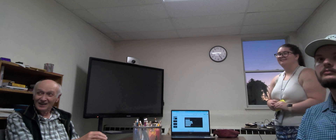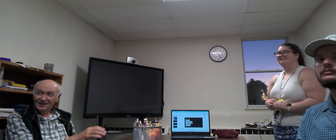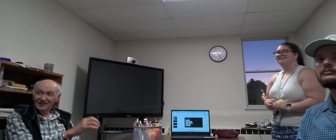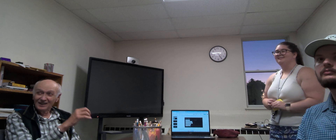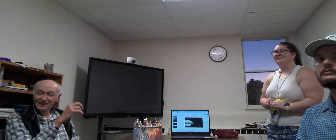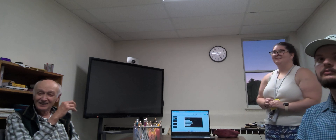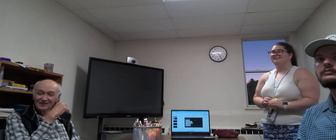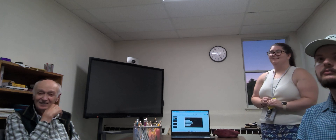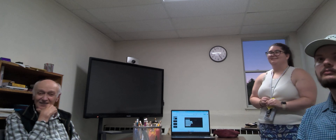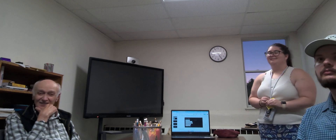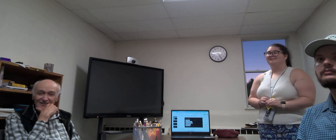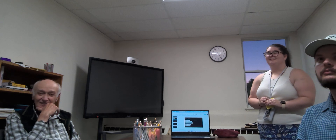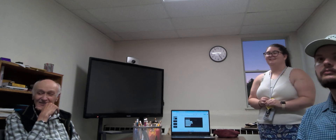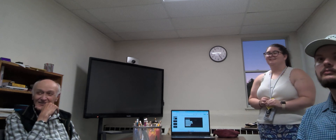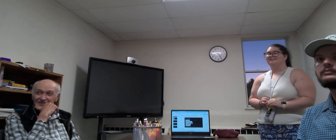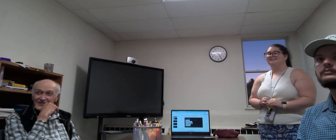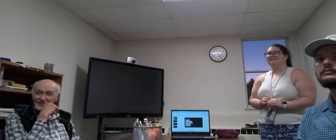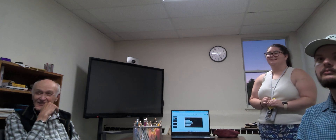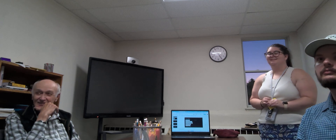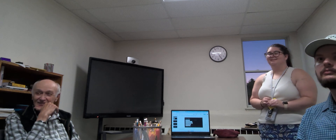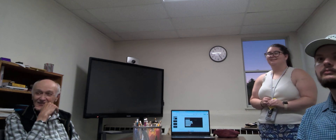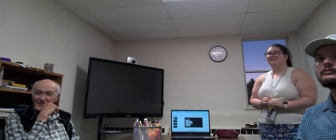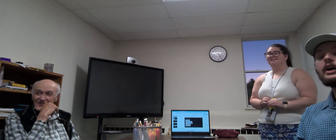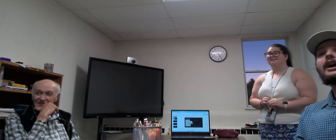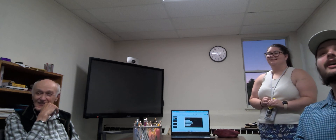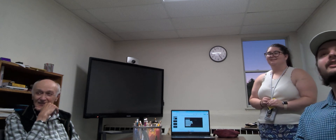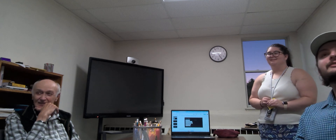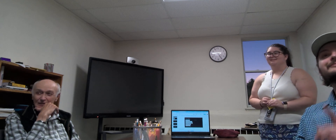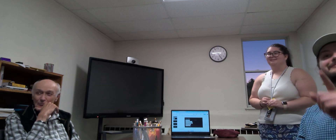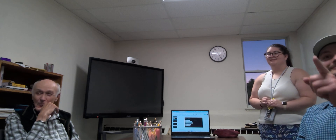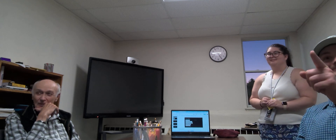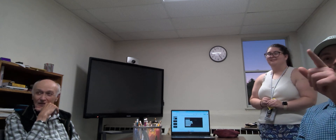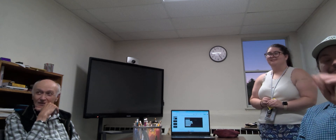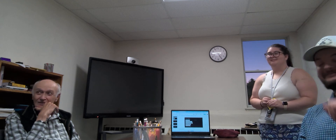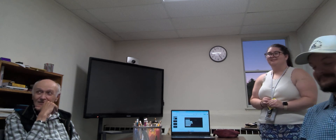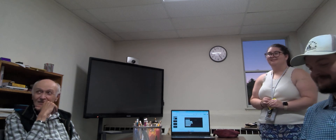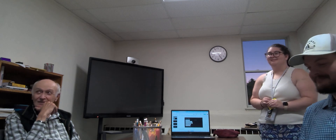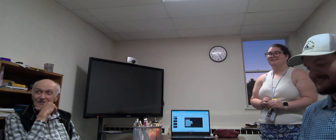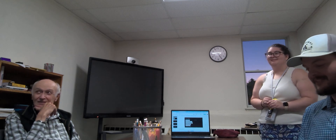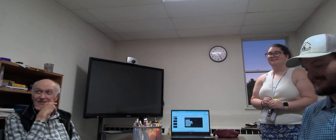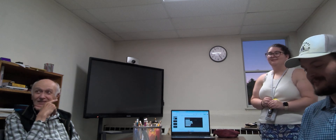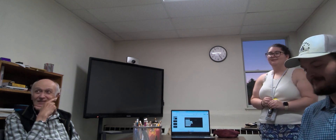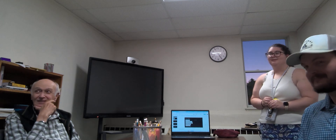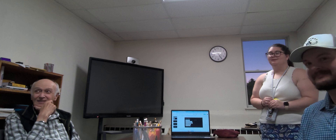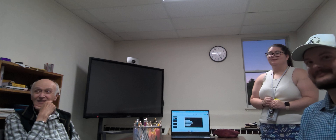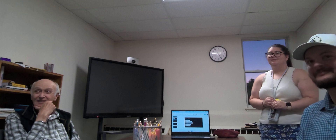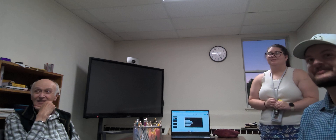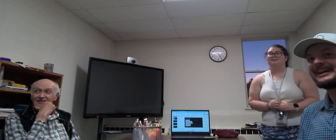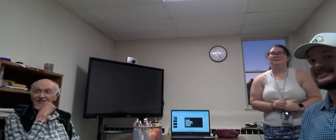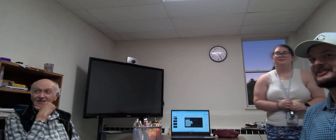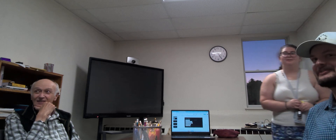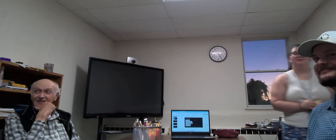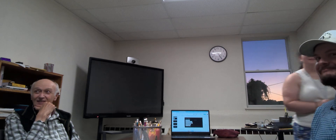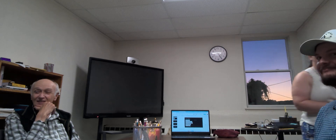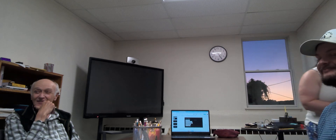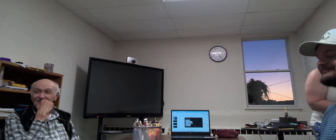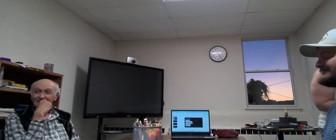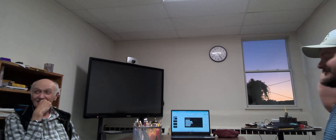way. Let me see. This was my problem. Do you have my I don't solution? think I so. do. I mean, enough Xanax